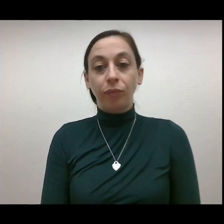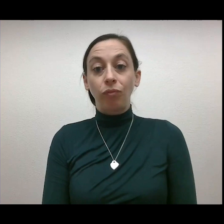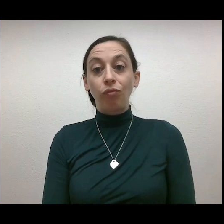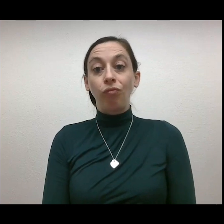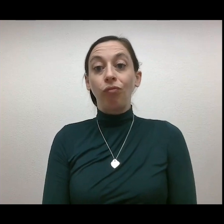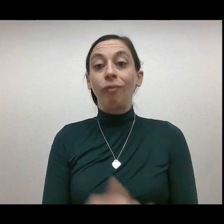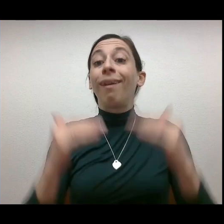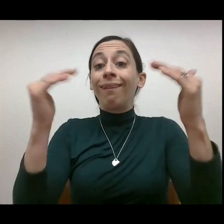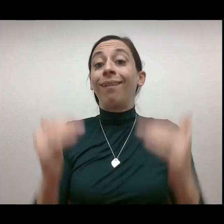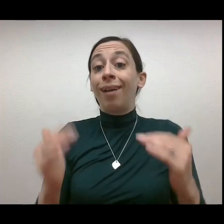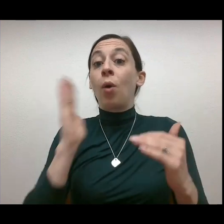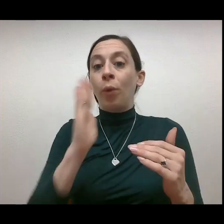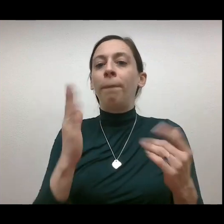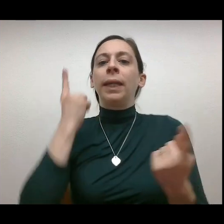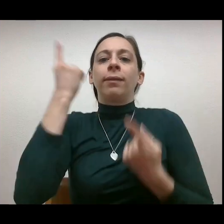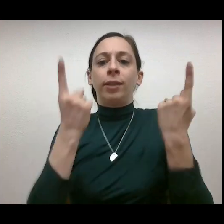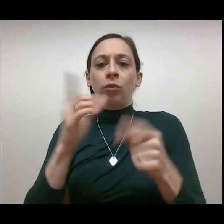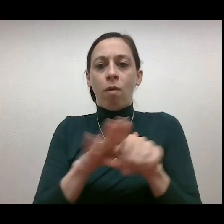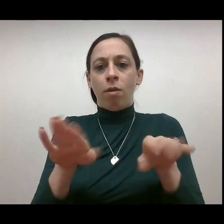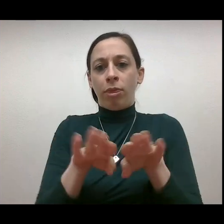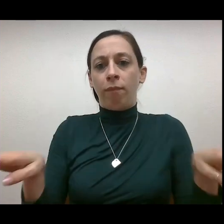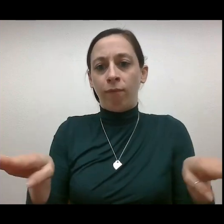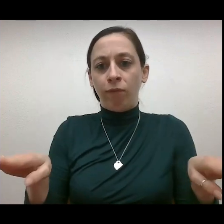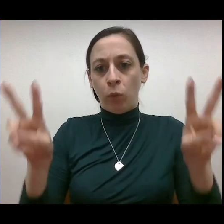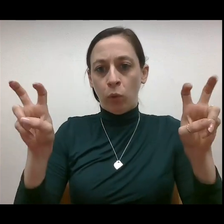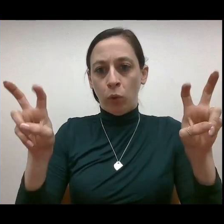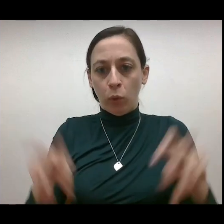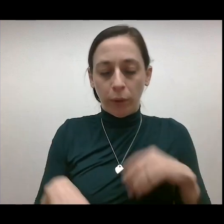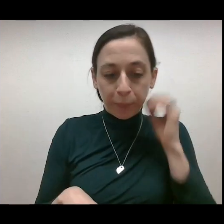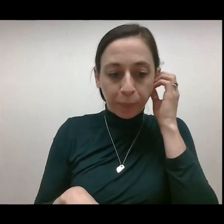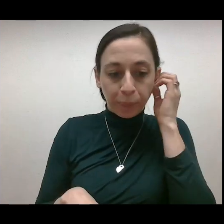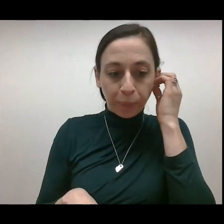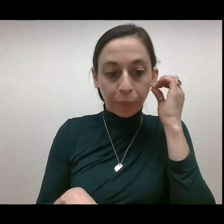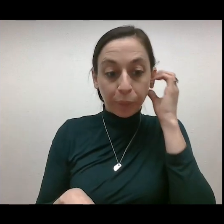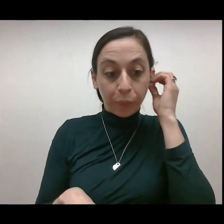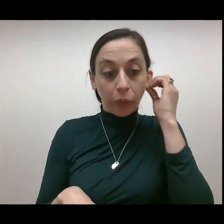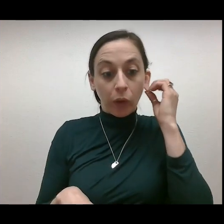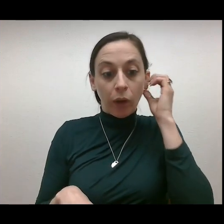Next, it will be considered on the floor of the House.